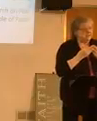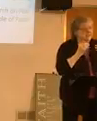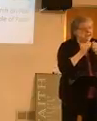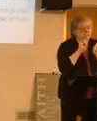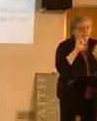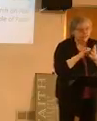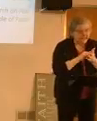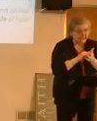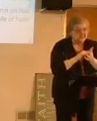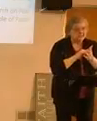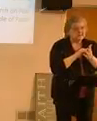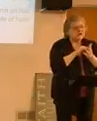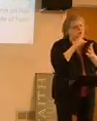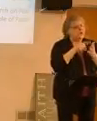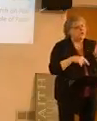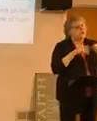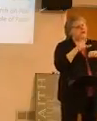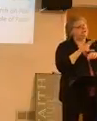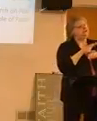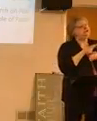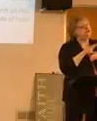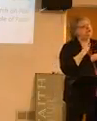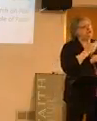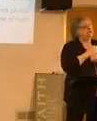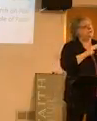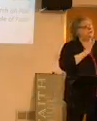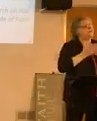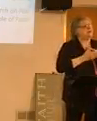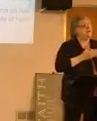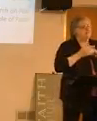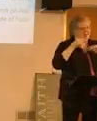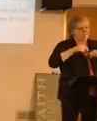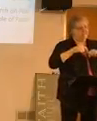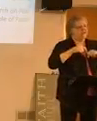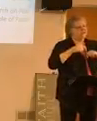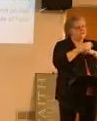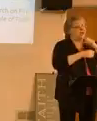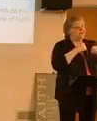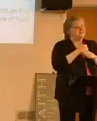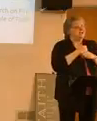that, what kind of church will we become this year?